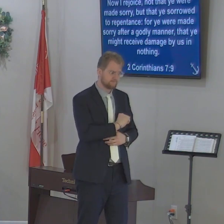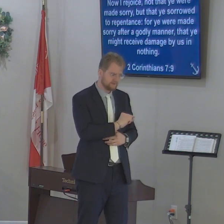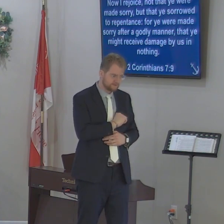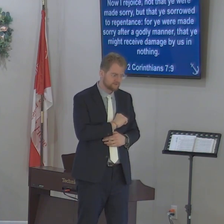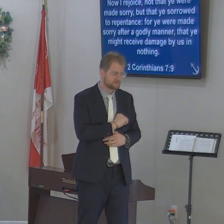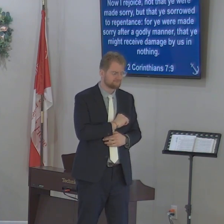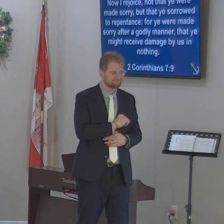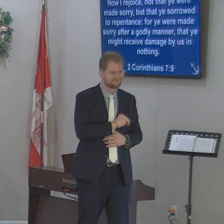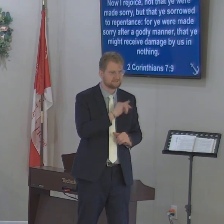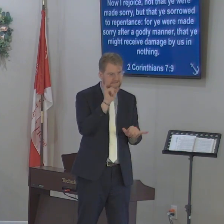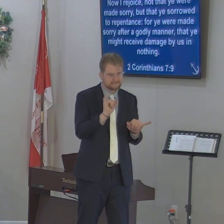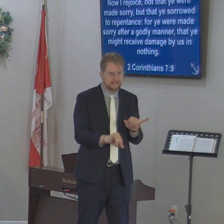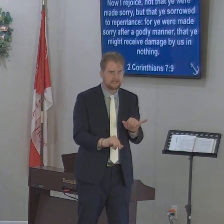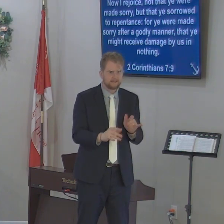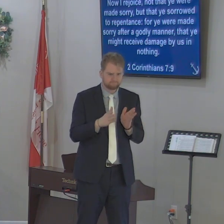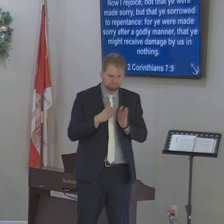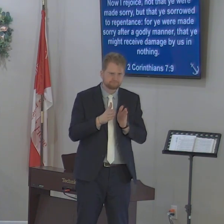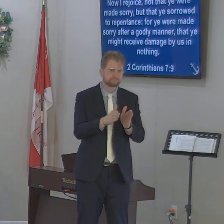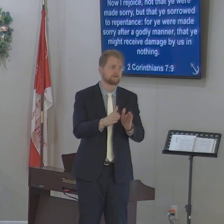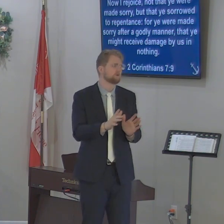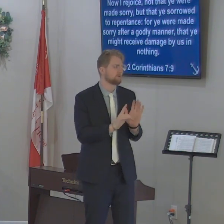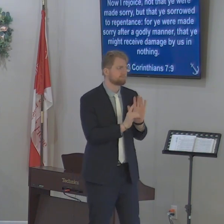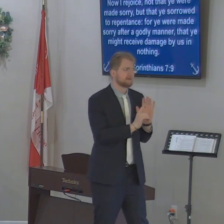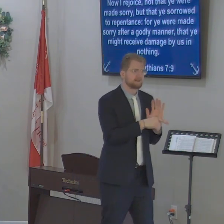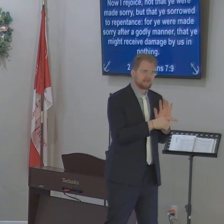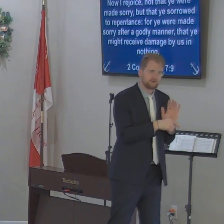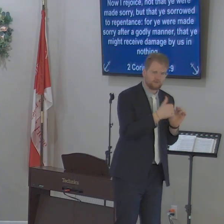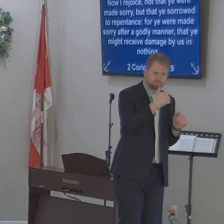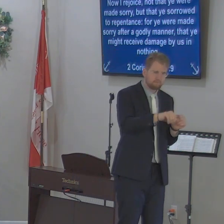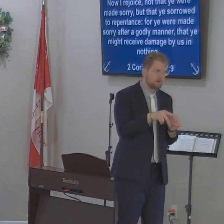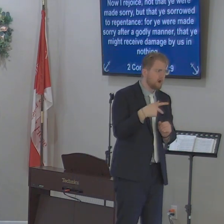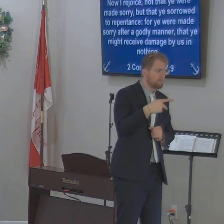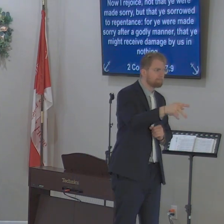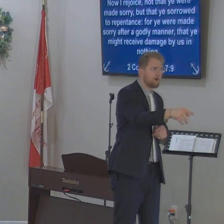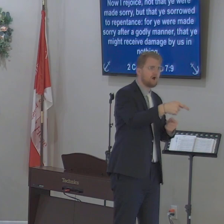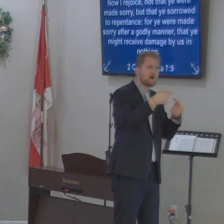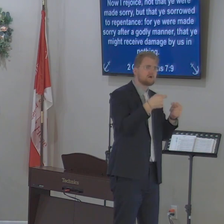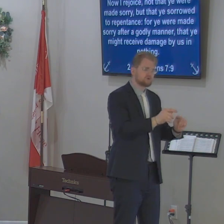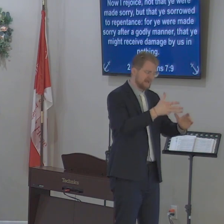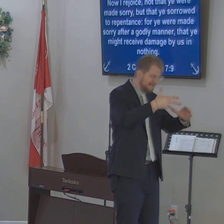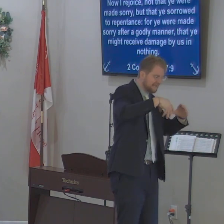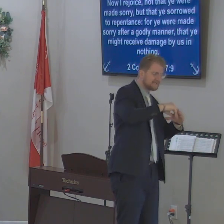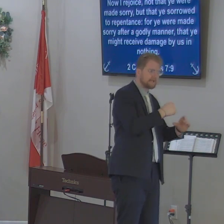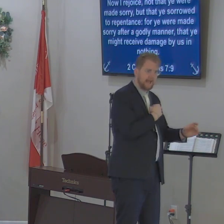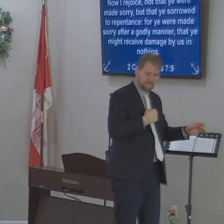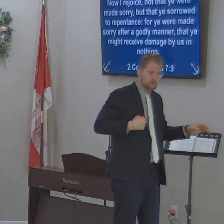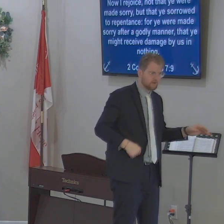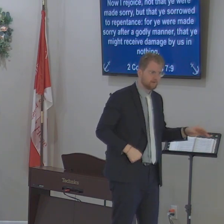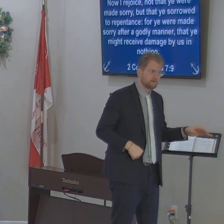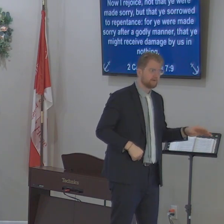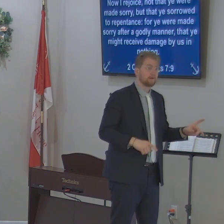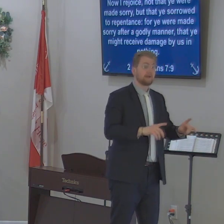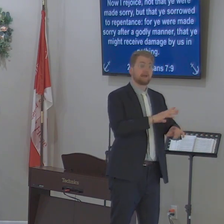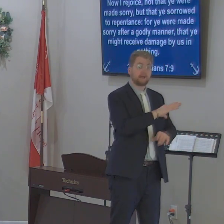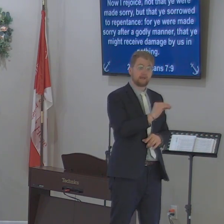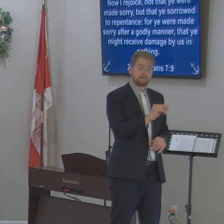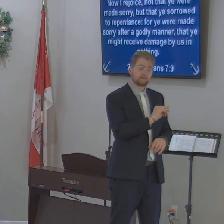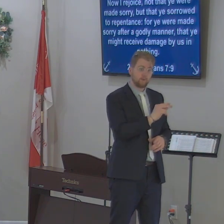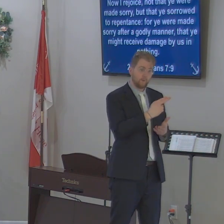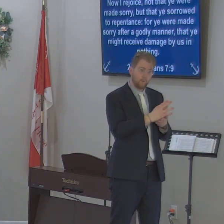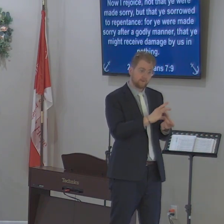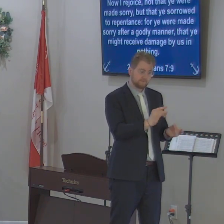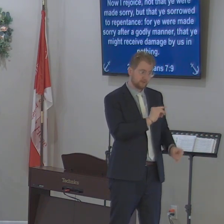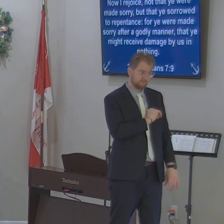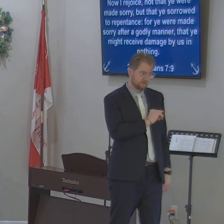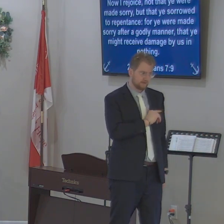I'm jumping a little bit, but later he tried to go into Asia to preach, and the Word of God says the Spirit suffered him not. That was a prodding of the Holy